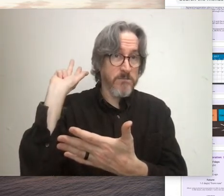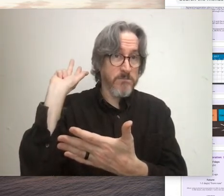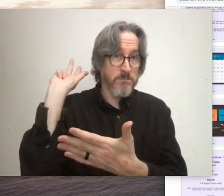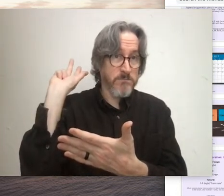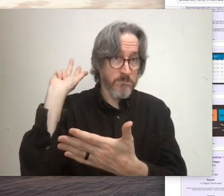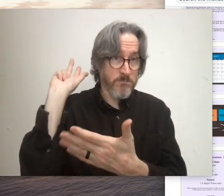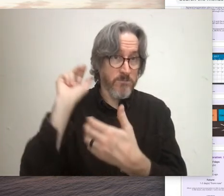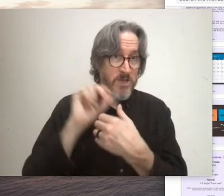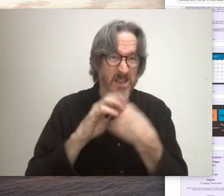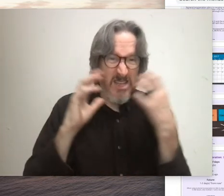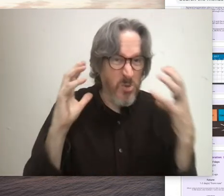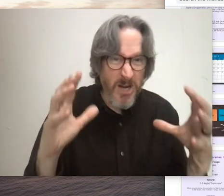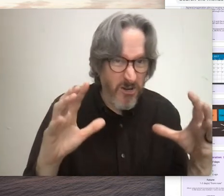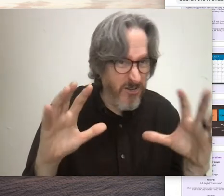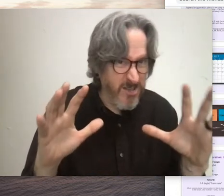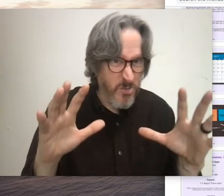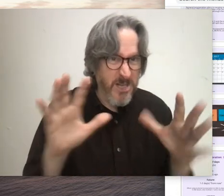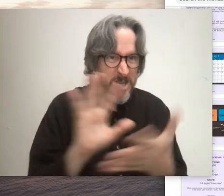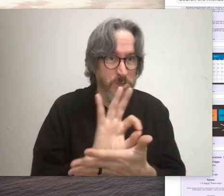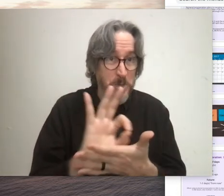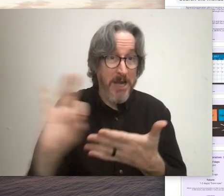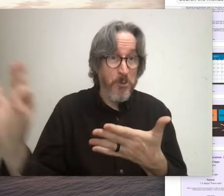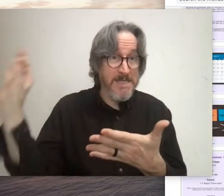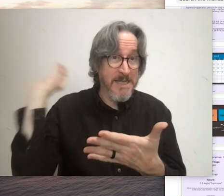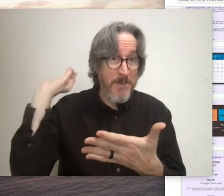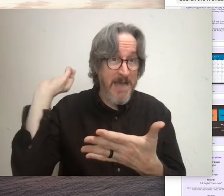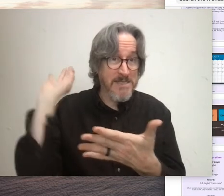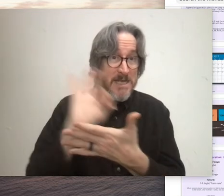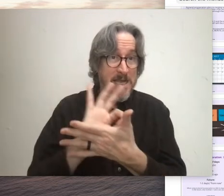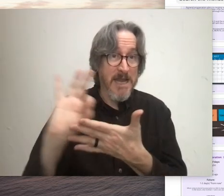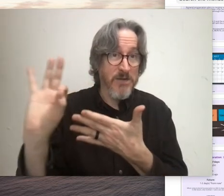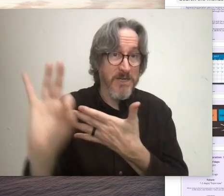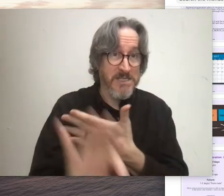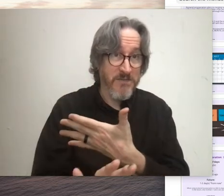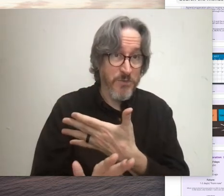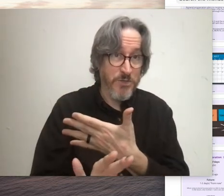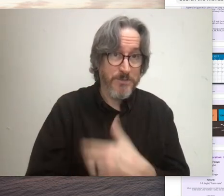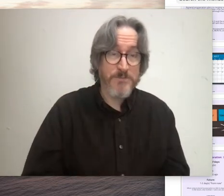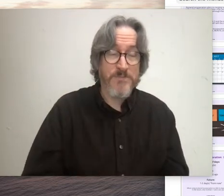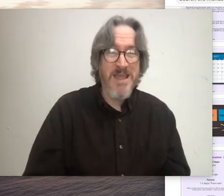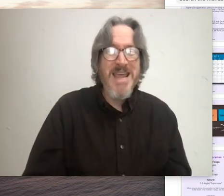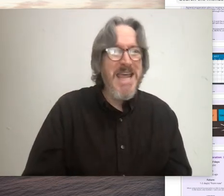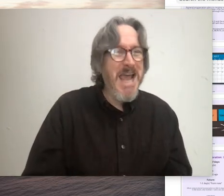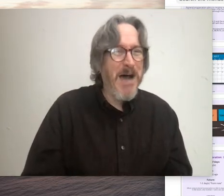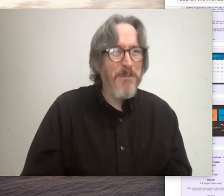sign. Now, these are weird. These are weird to get used to. 9 weeks in the past, 9 weeks in the future.